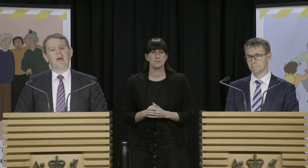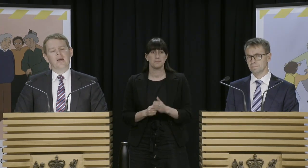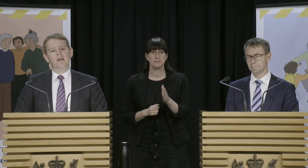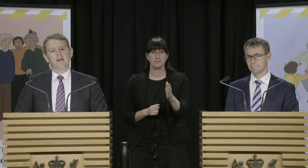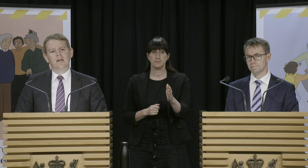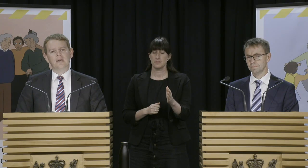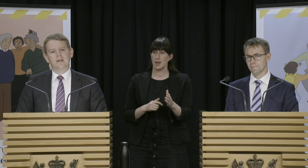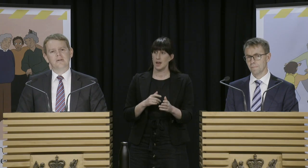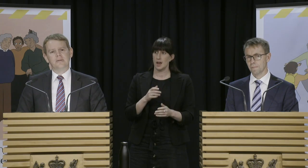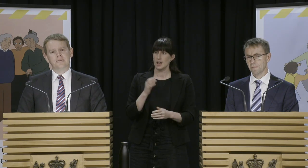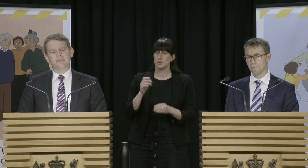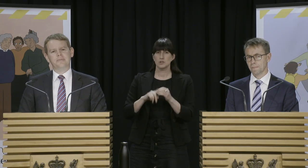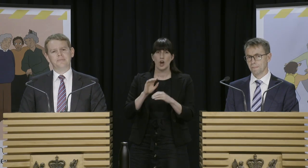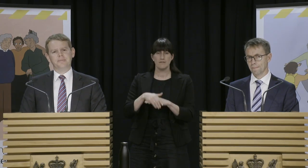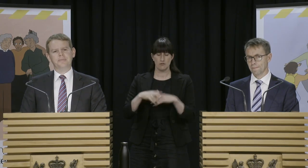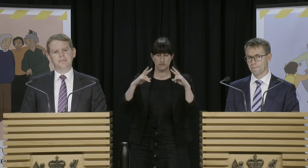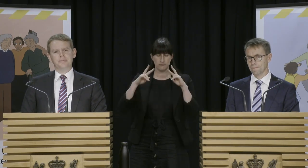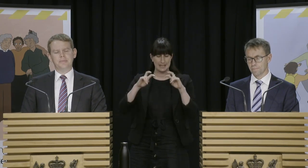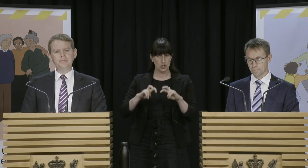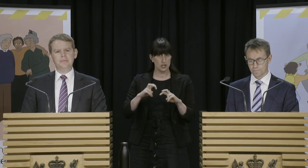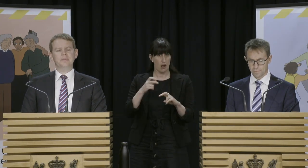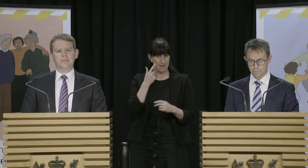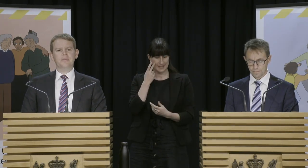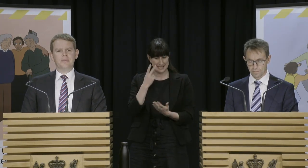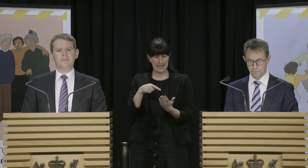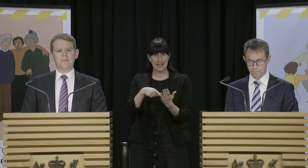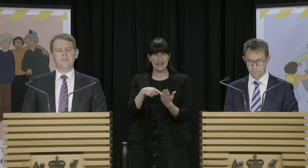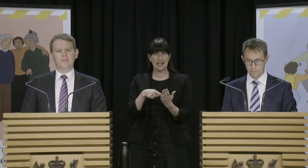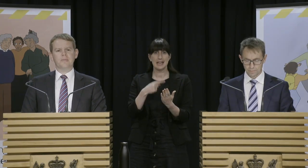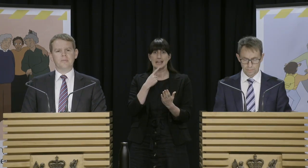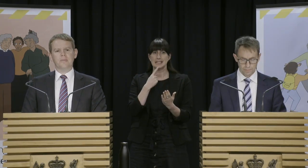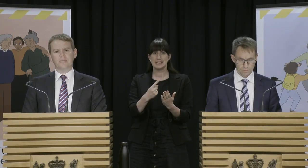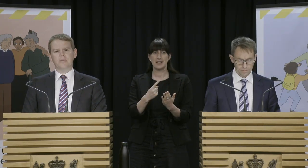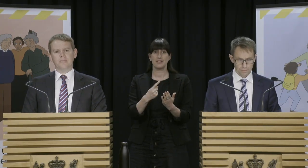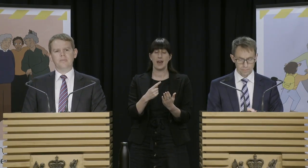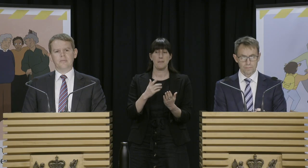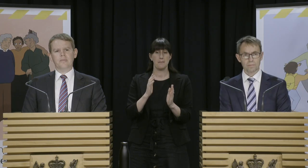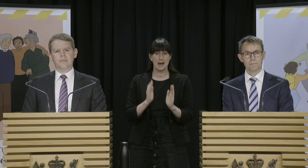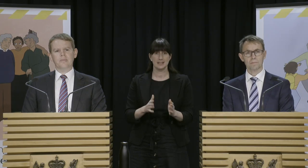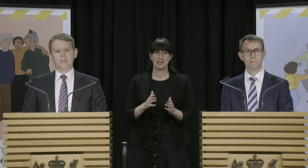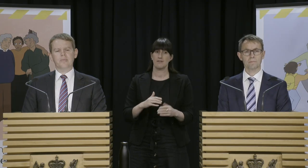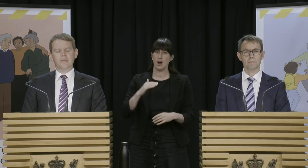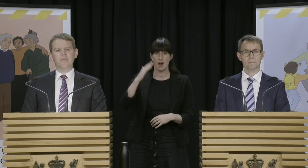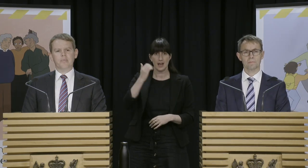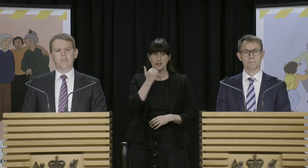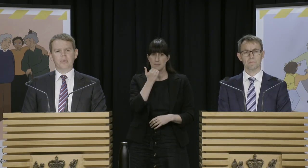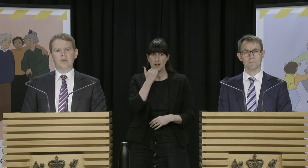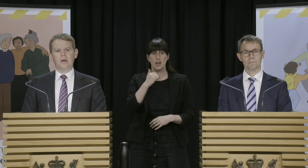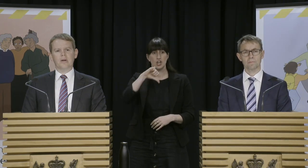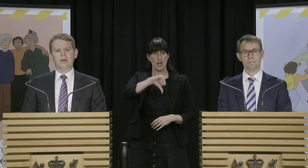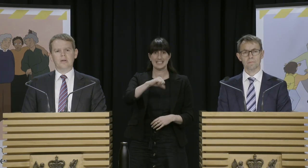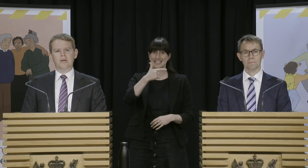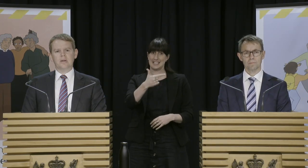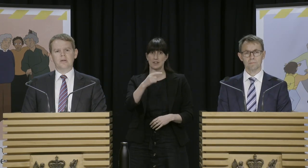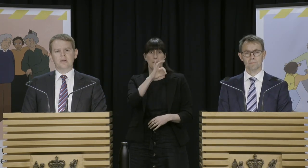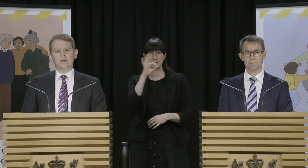research out today shows we need about 97% of all New Zealanders, including children, to be vaccinated with Pfizer to protect against the Delta variant.